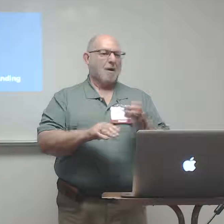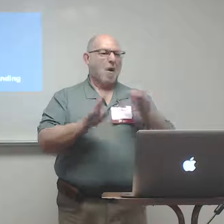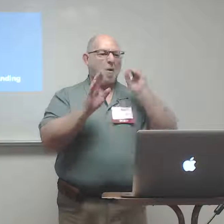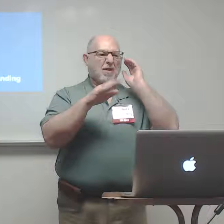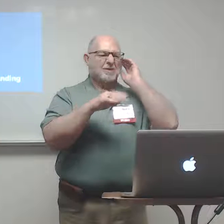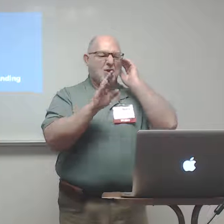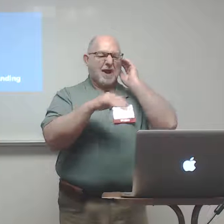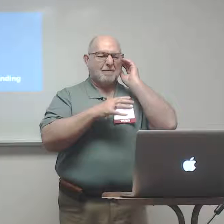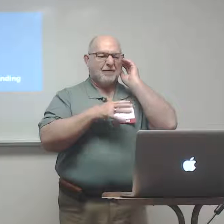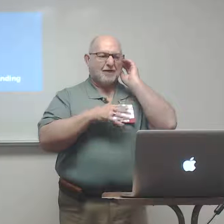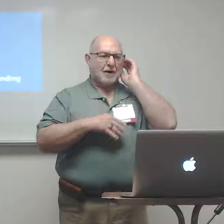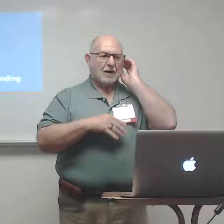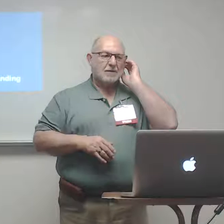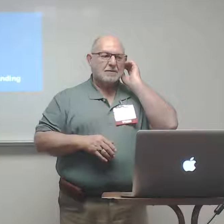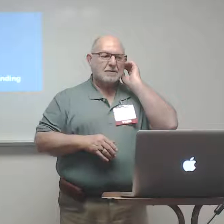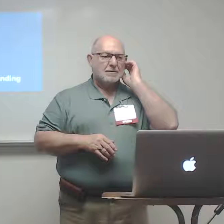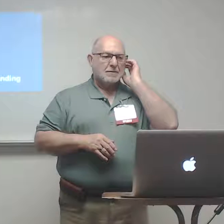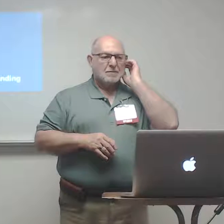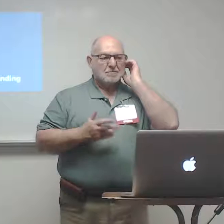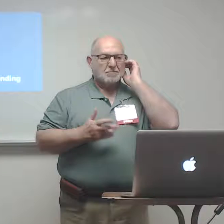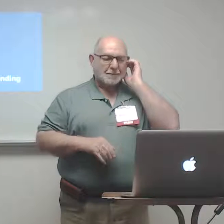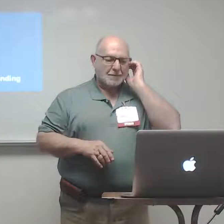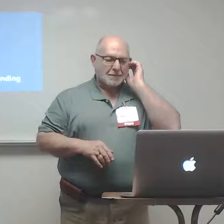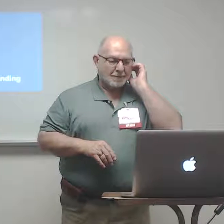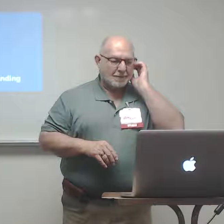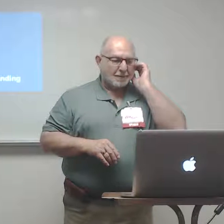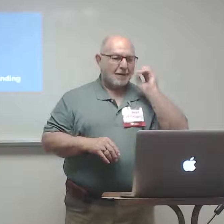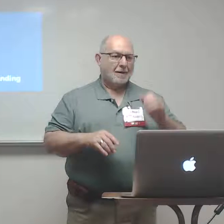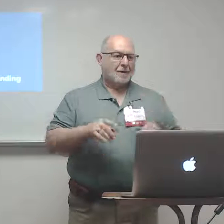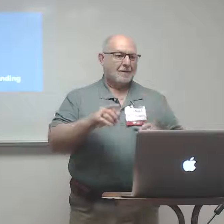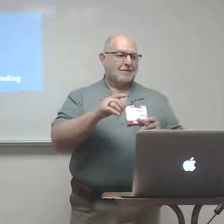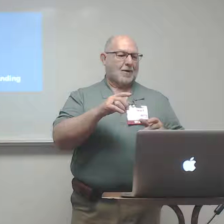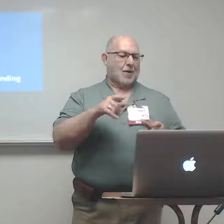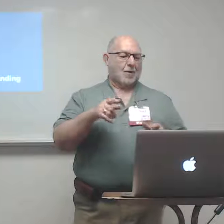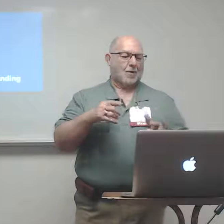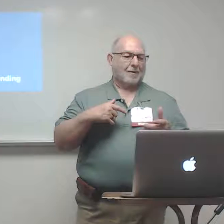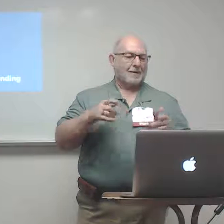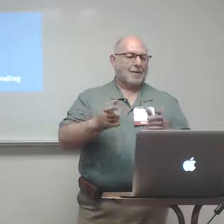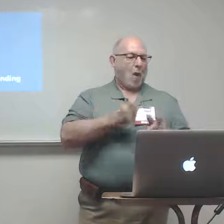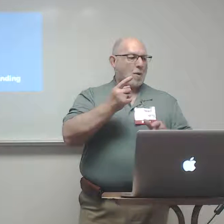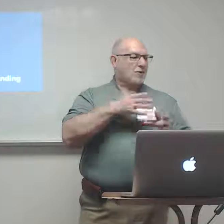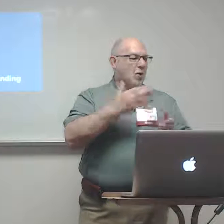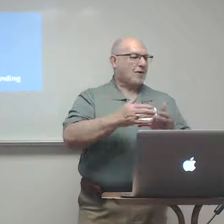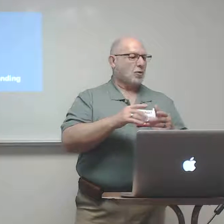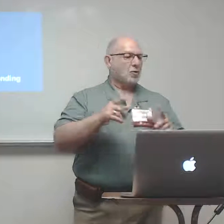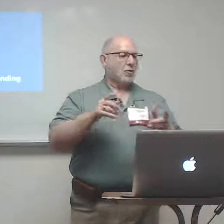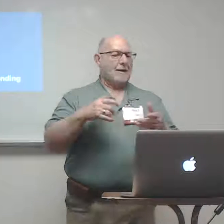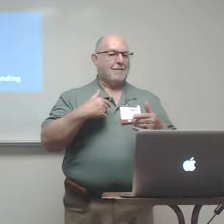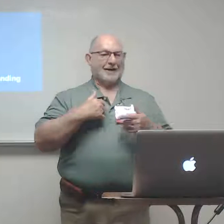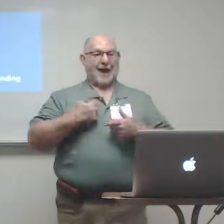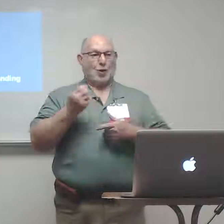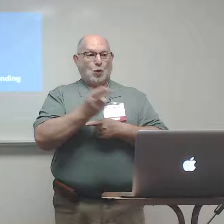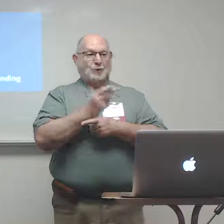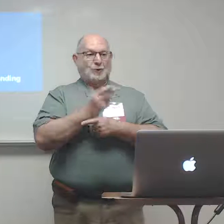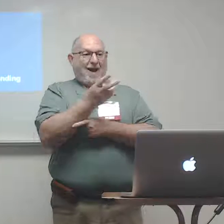Oh, that's okay. I'm feeling. So, always good too, because I use several